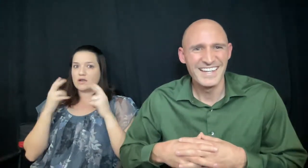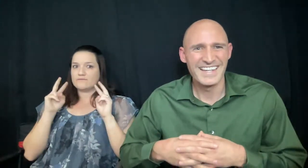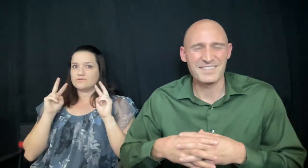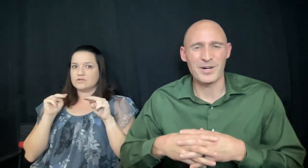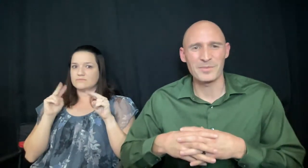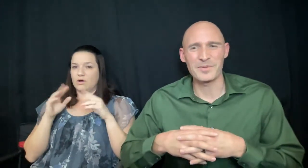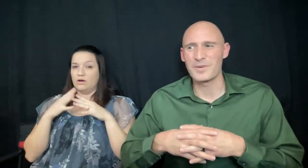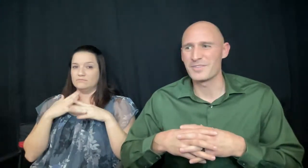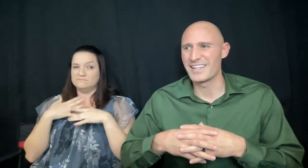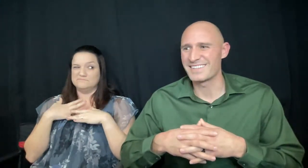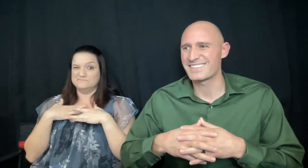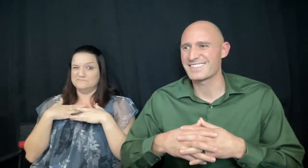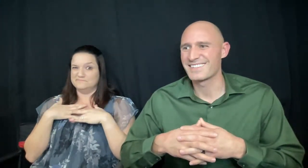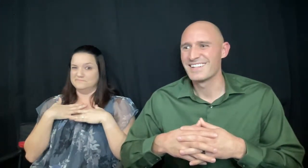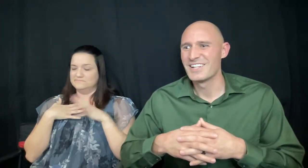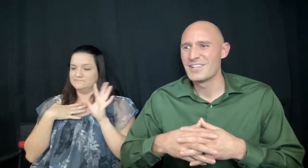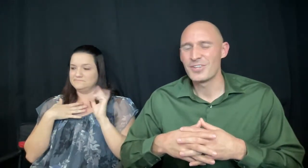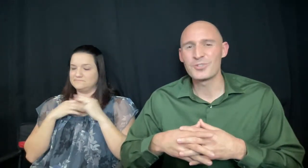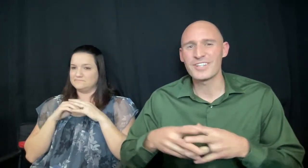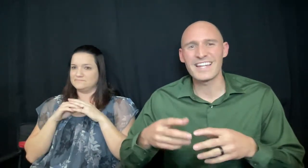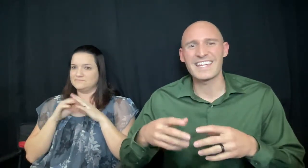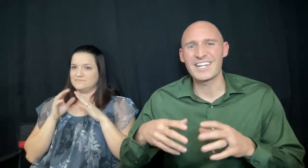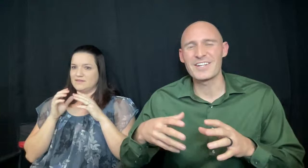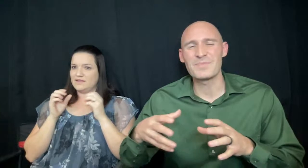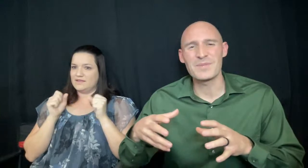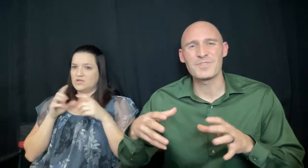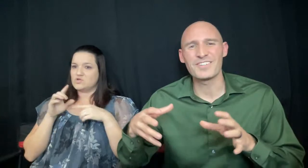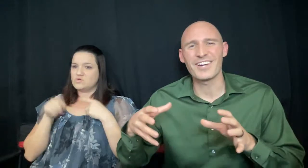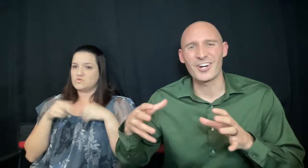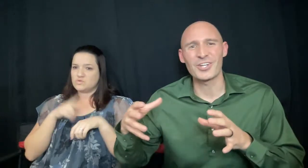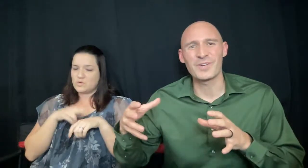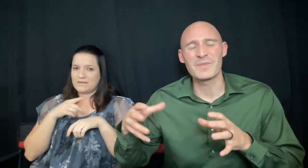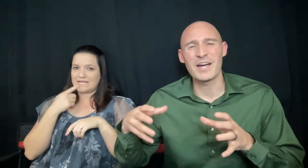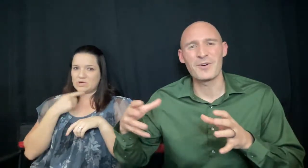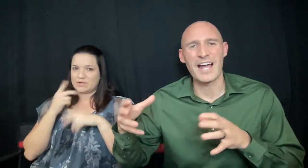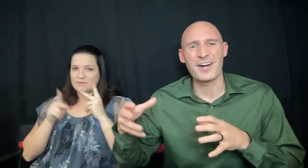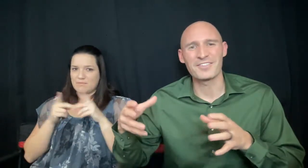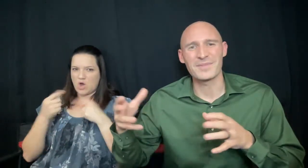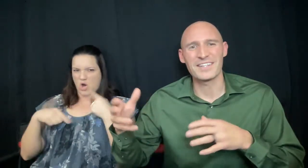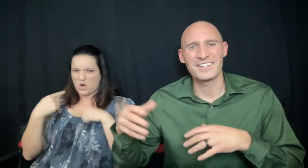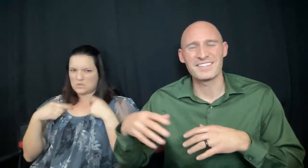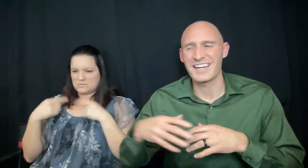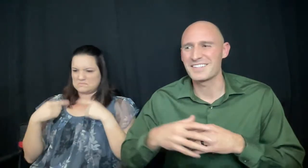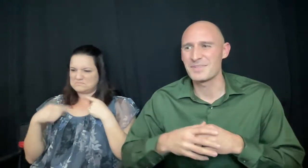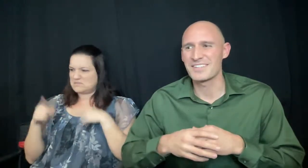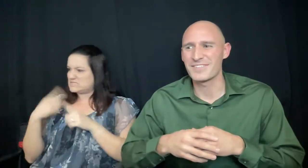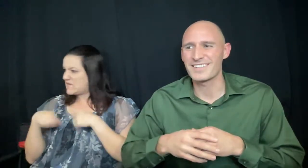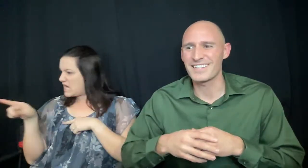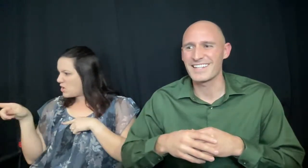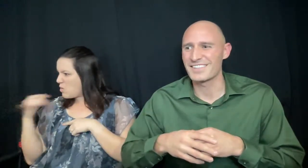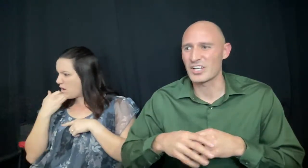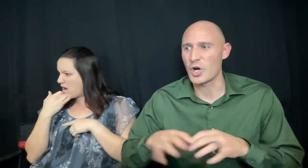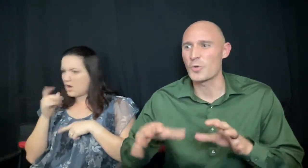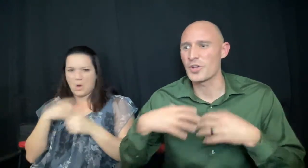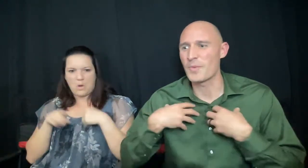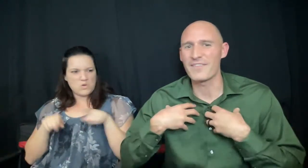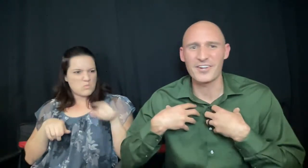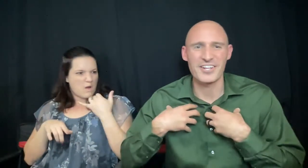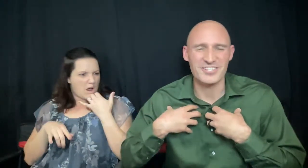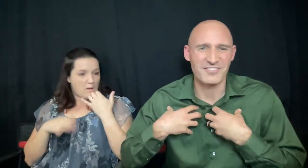It's probably it's usually like hearing people arguing about how something is signed specifically, and it's like, oh well, no, my variation's right, or